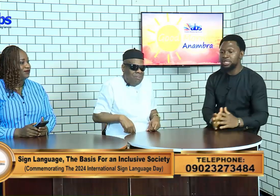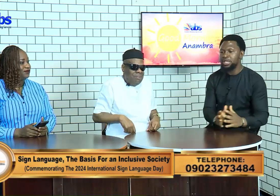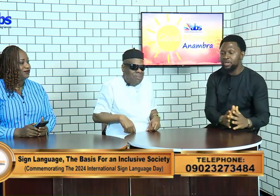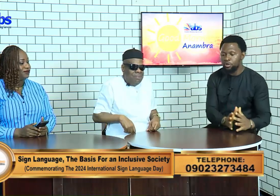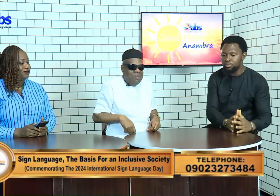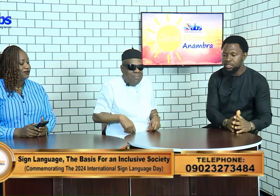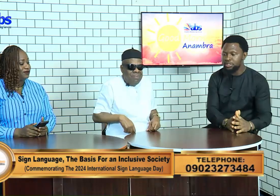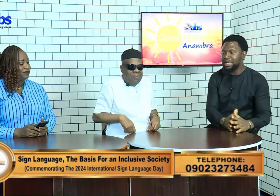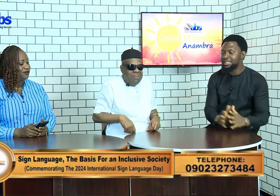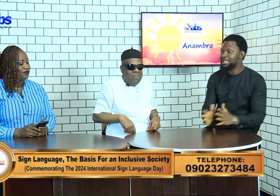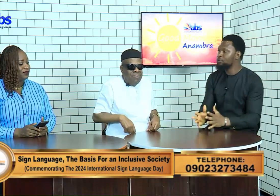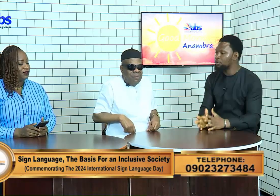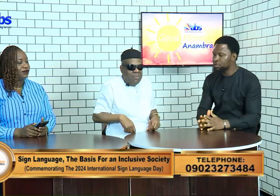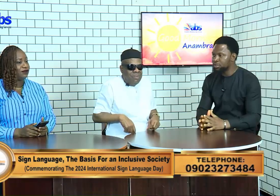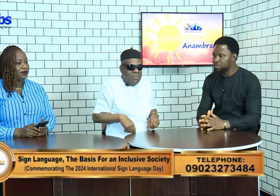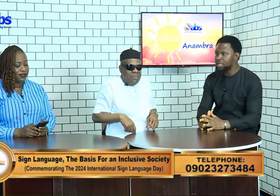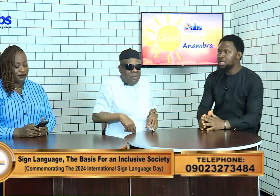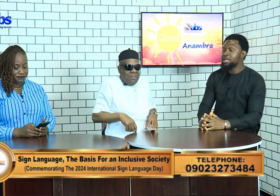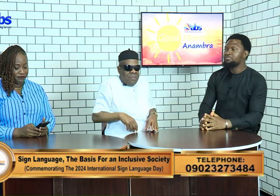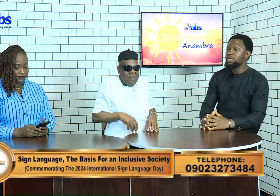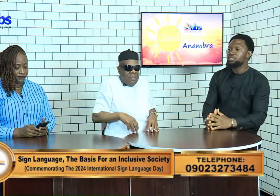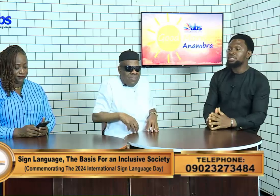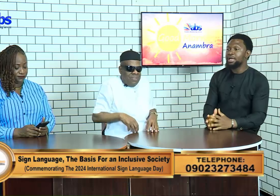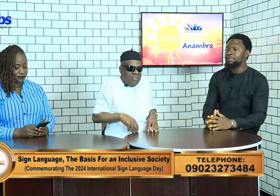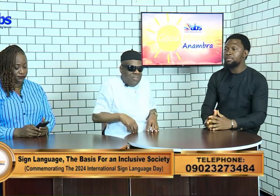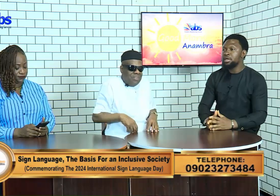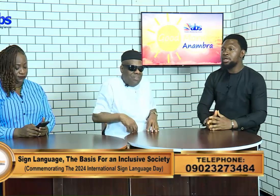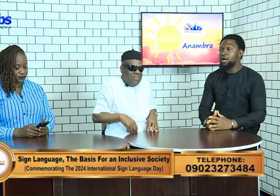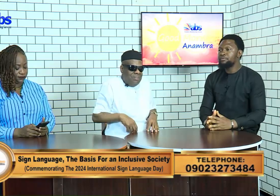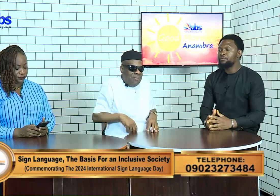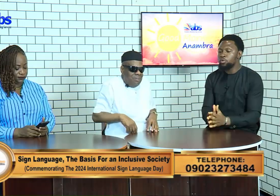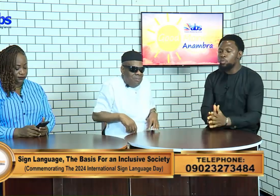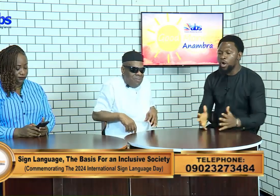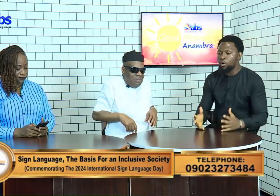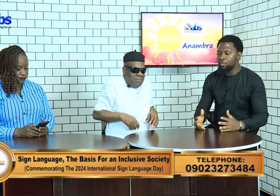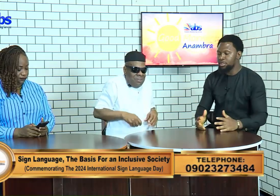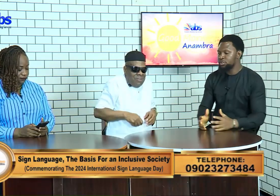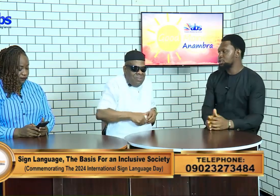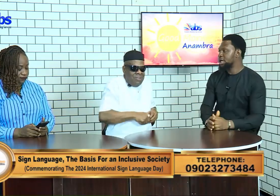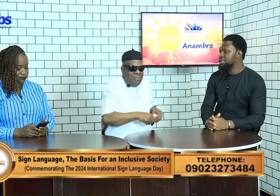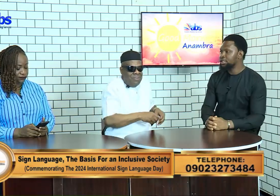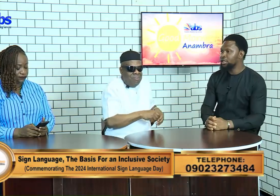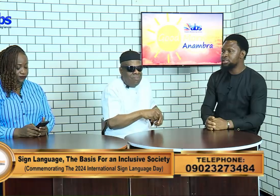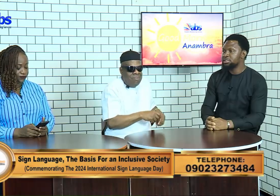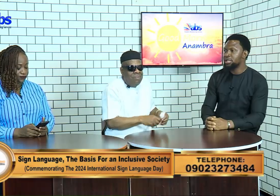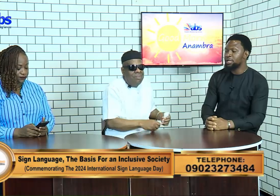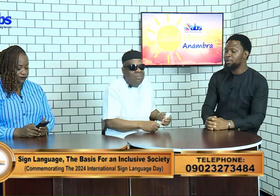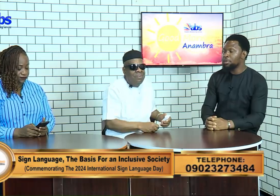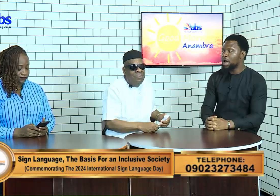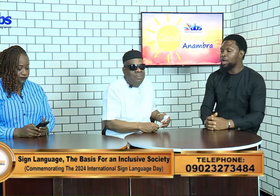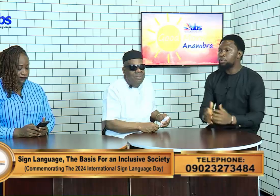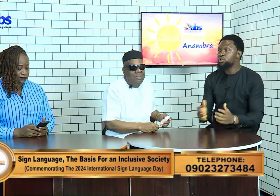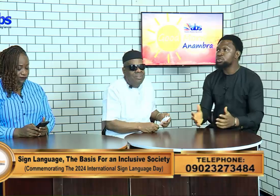between the hearing community and the deaf community. Okay. It makes them feel welcome in the society. It's